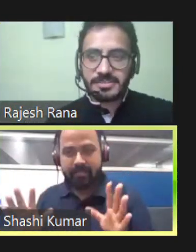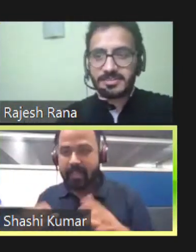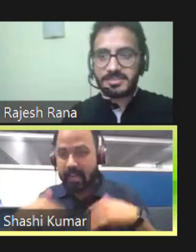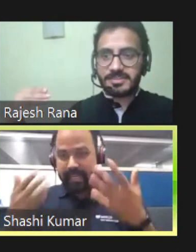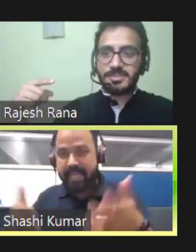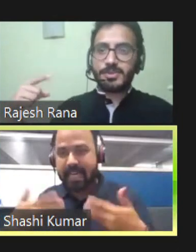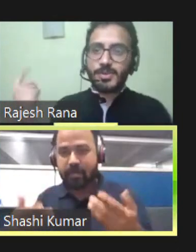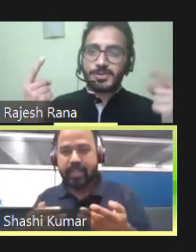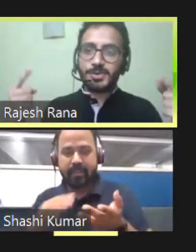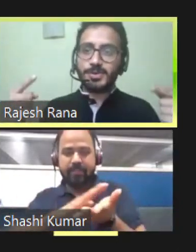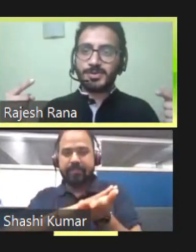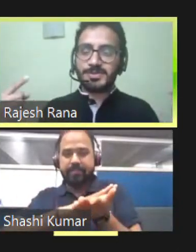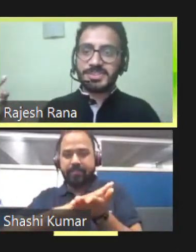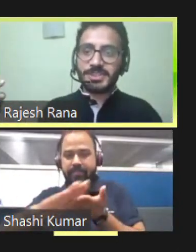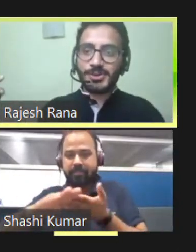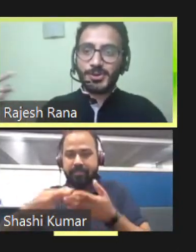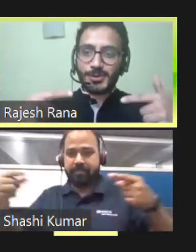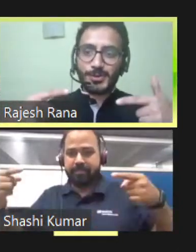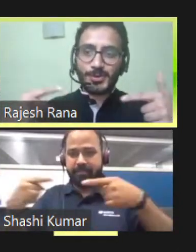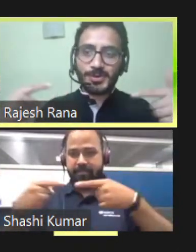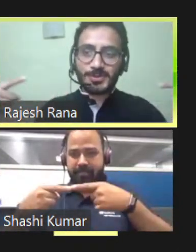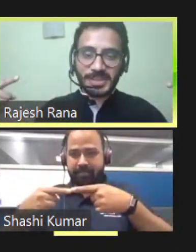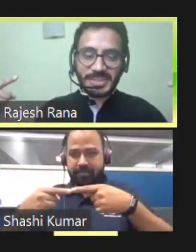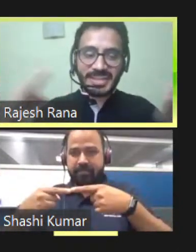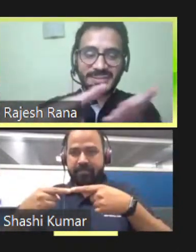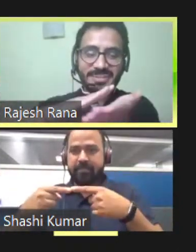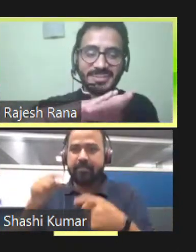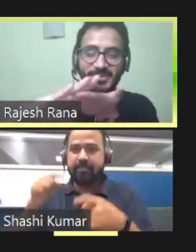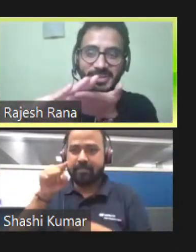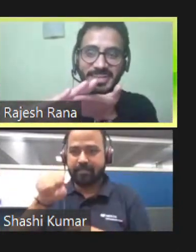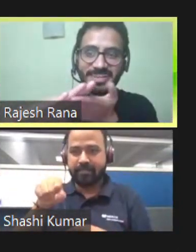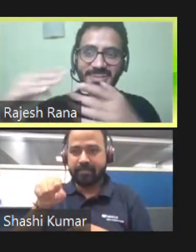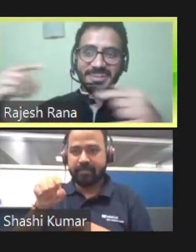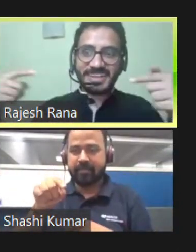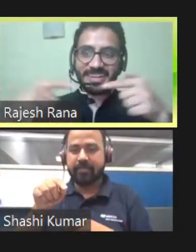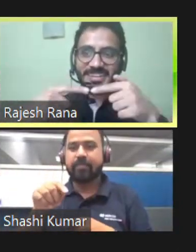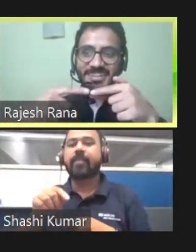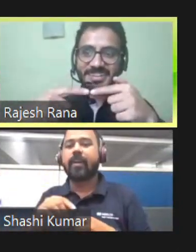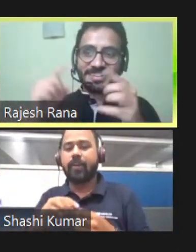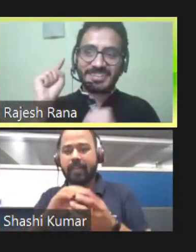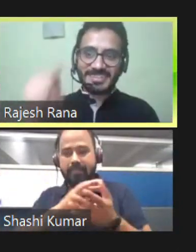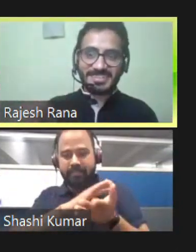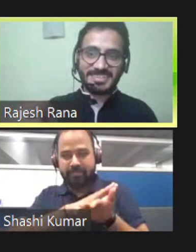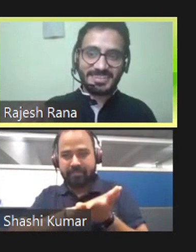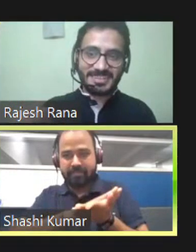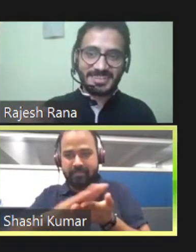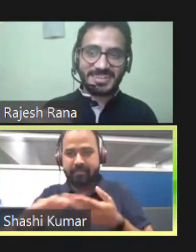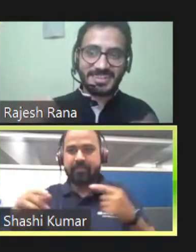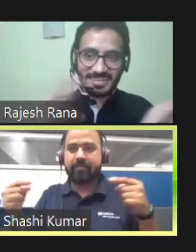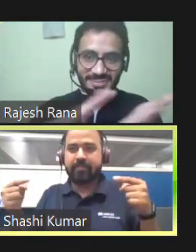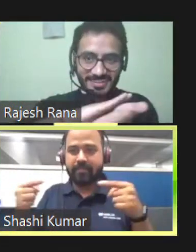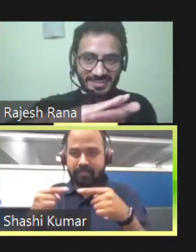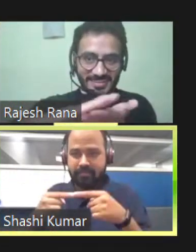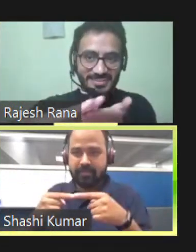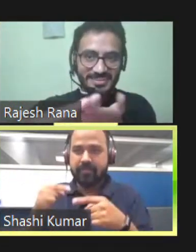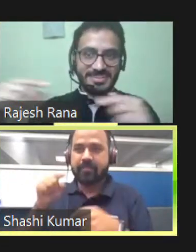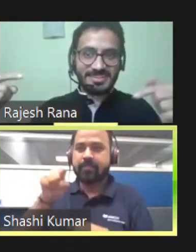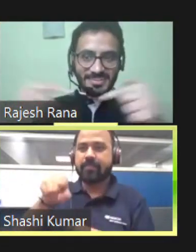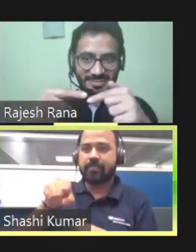Okay. Again, I'm go slow, Shashi. Go slow so that they can correlate, right?